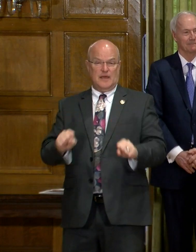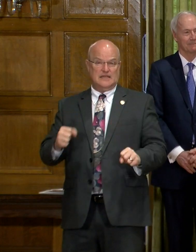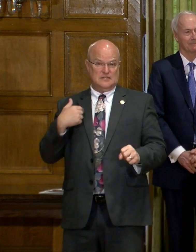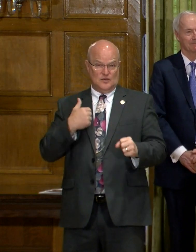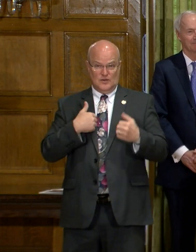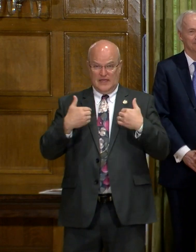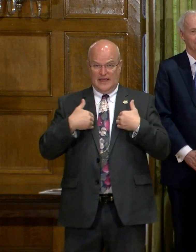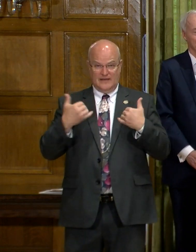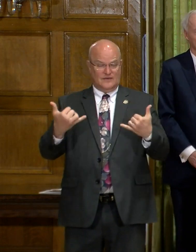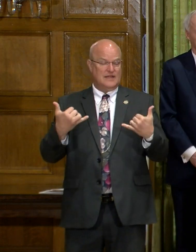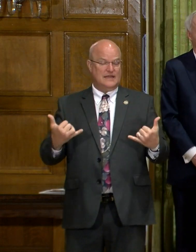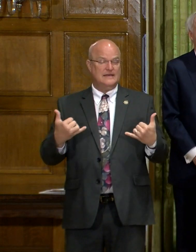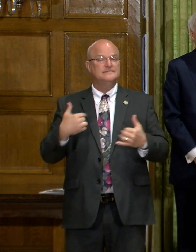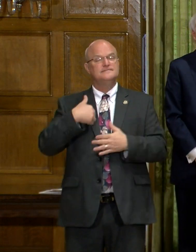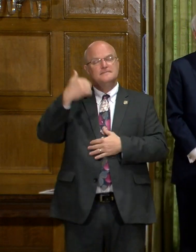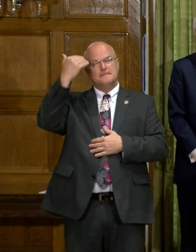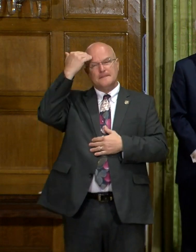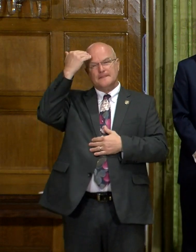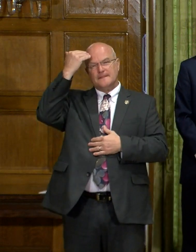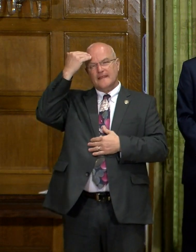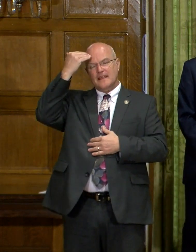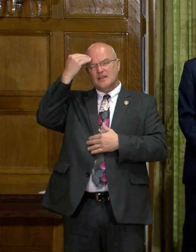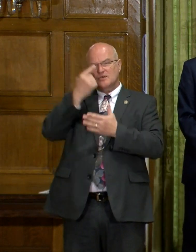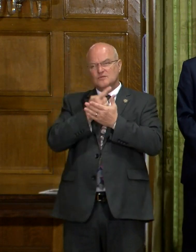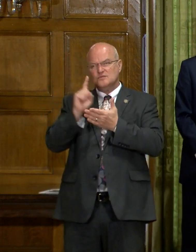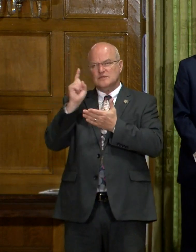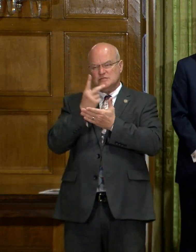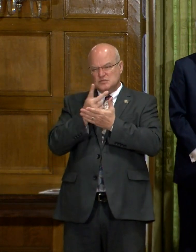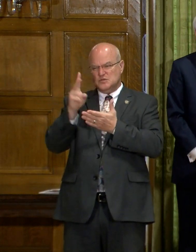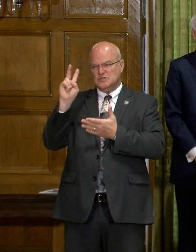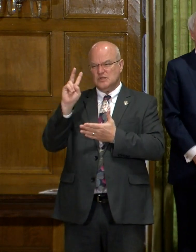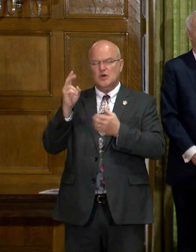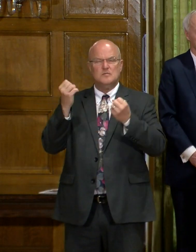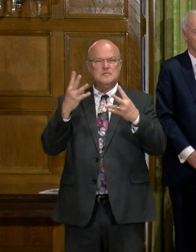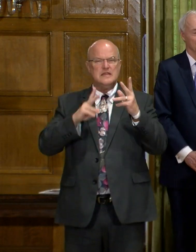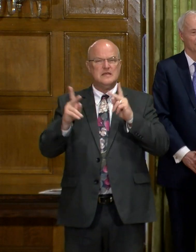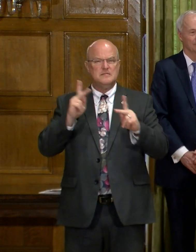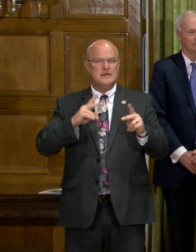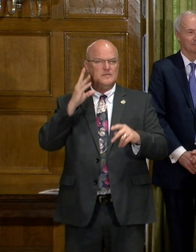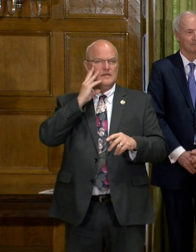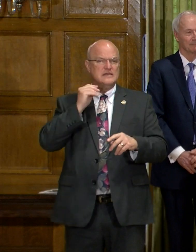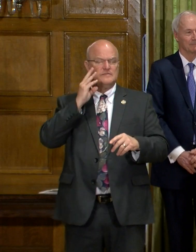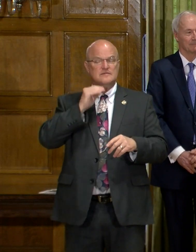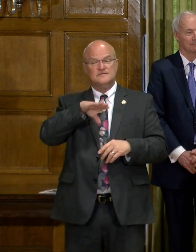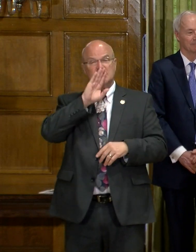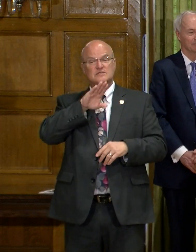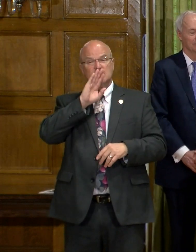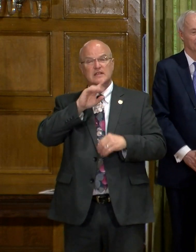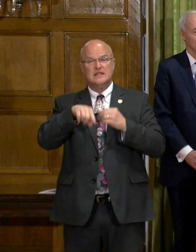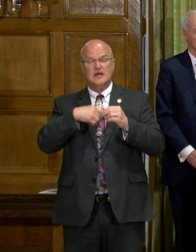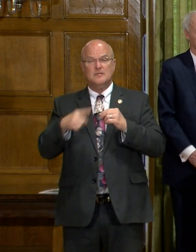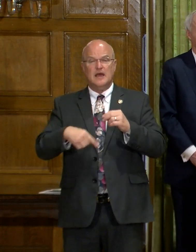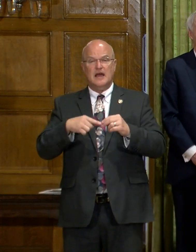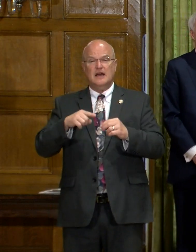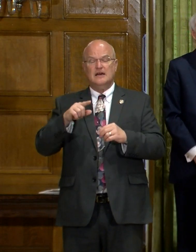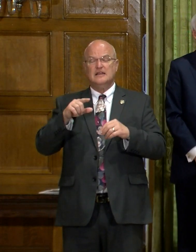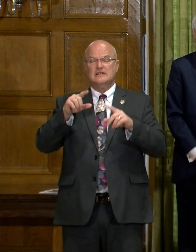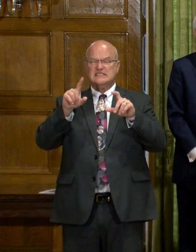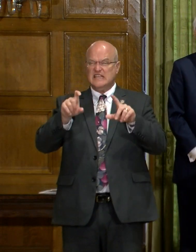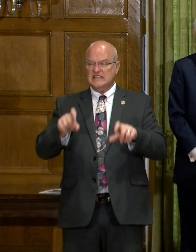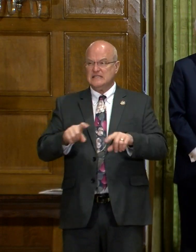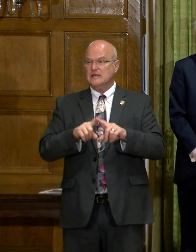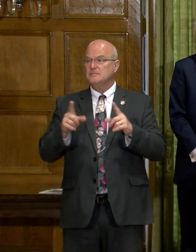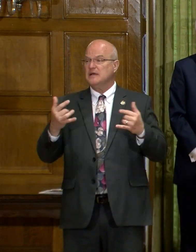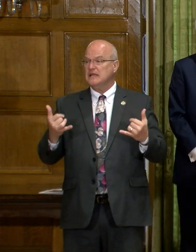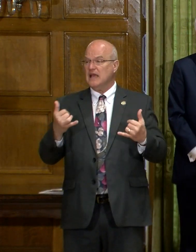capacity in our state. I know that a week or two ago, many people experienced frustration about our lack of capacity,